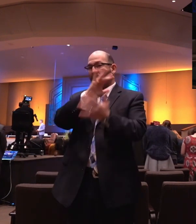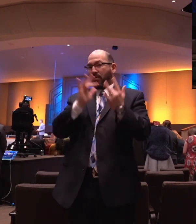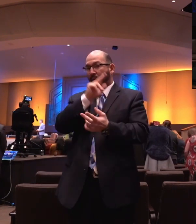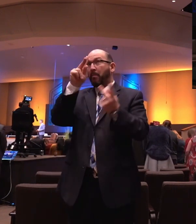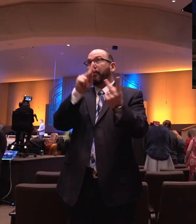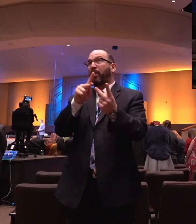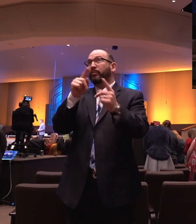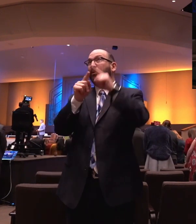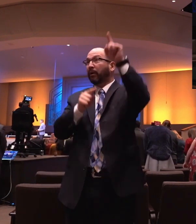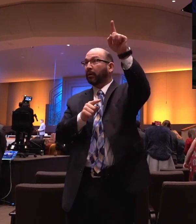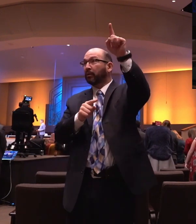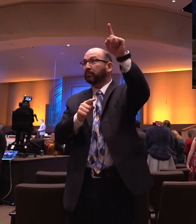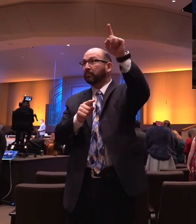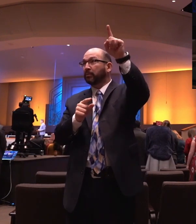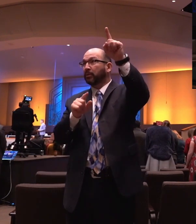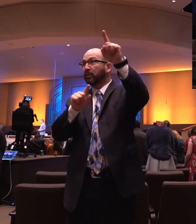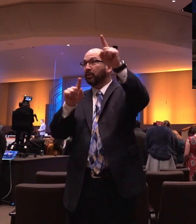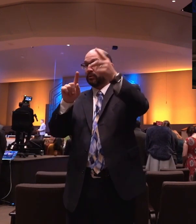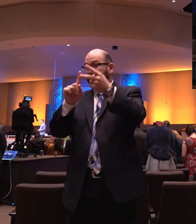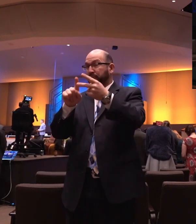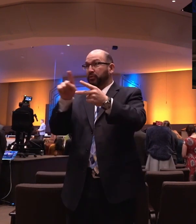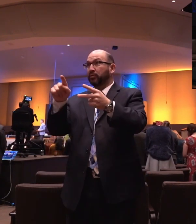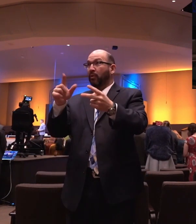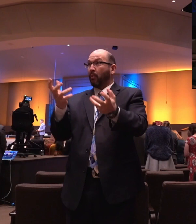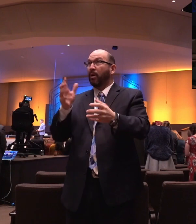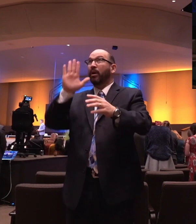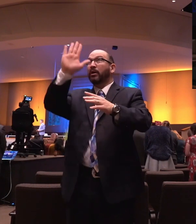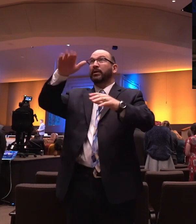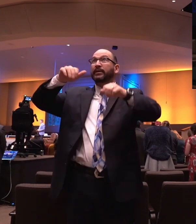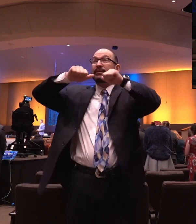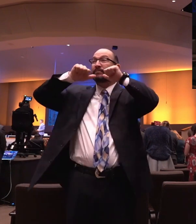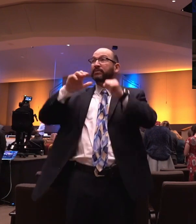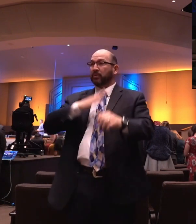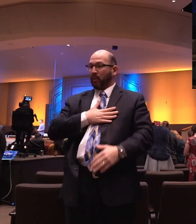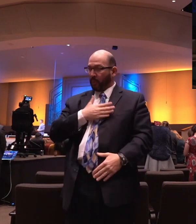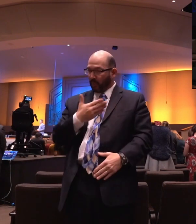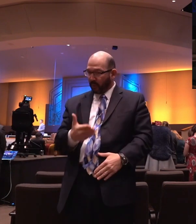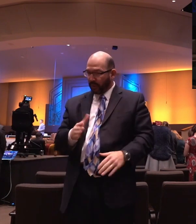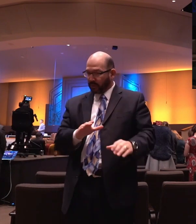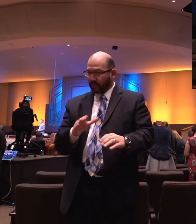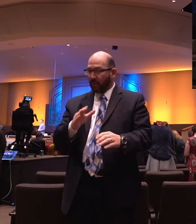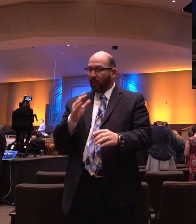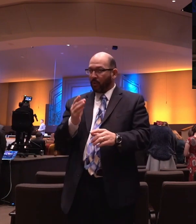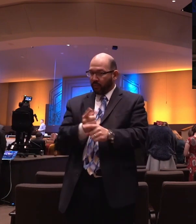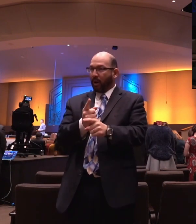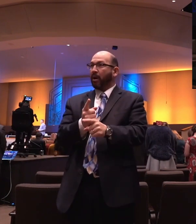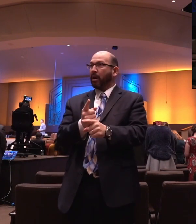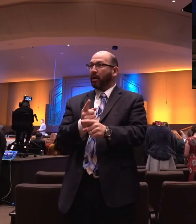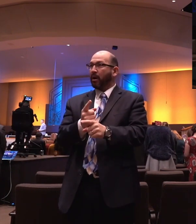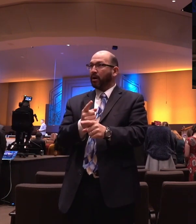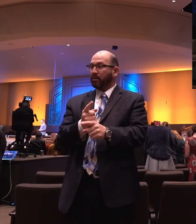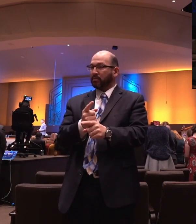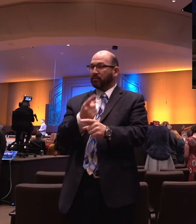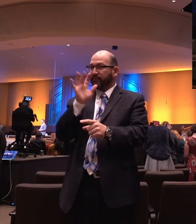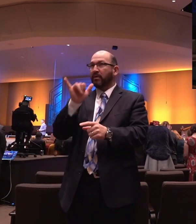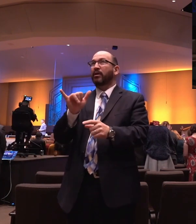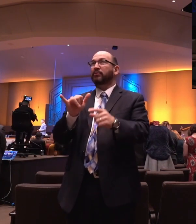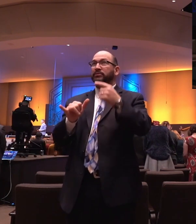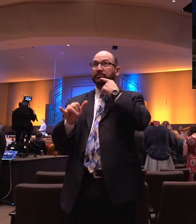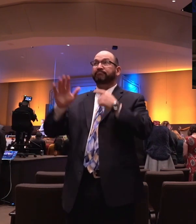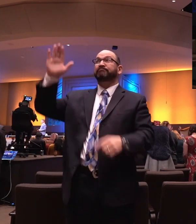How many tonight say, I want the blessings of God and I'm willing to do what it takes. Would you raise your hand?